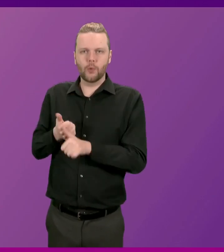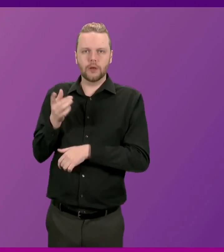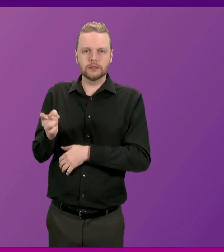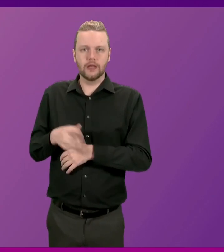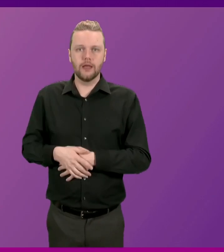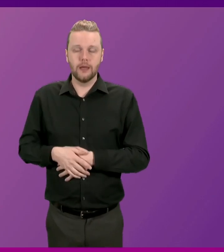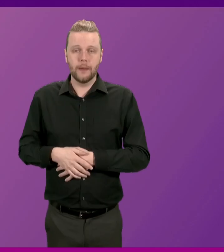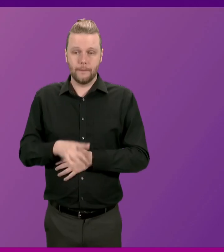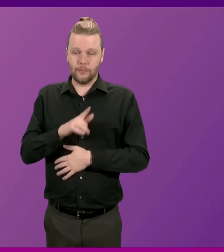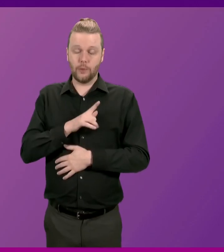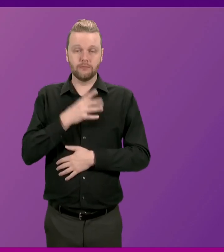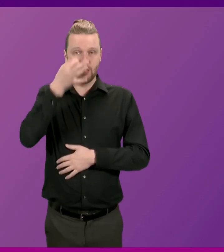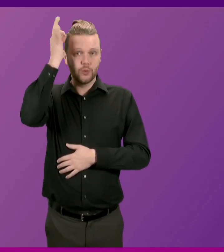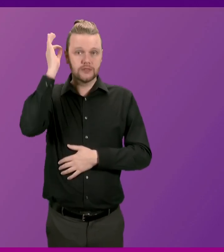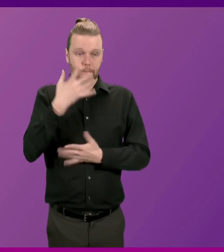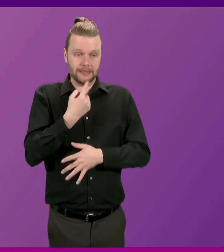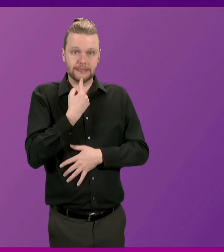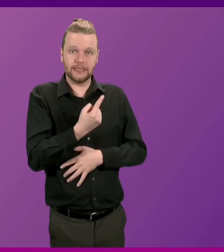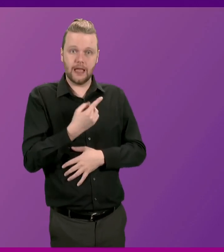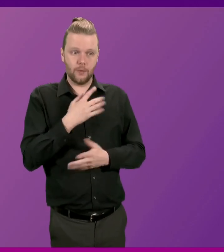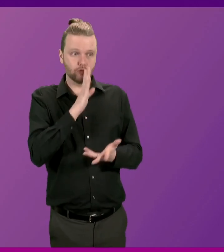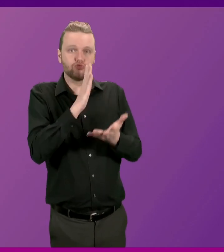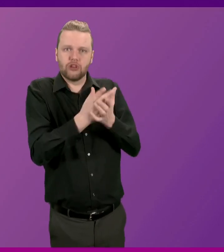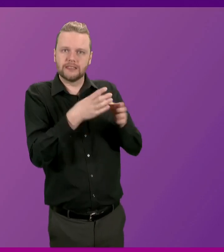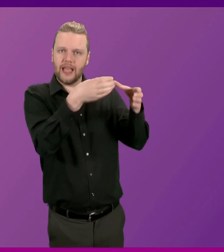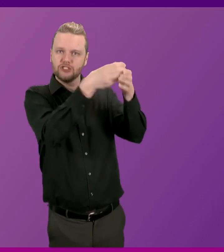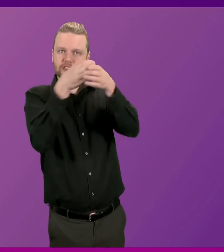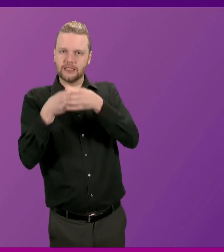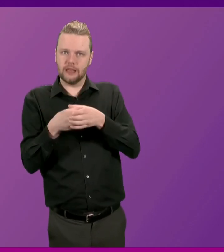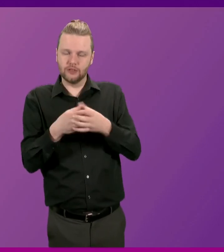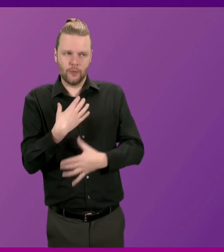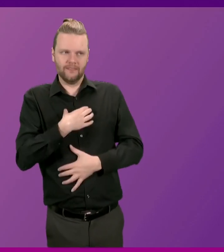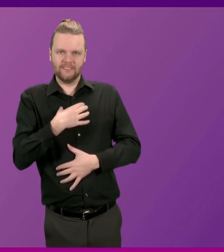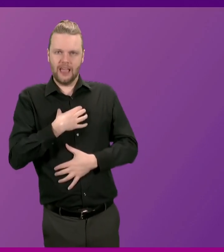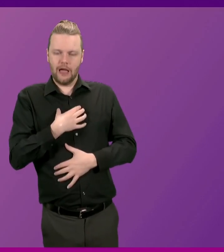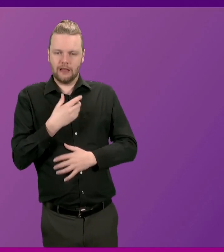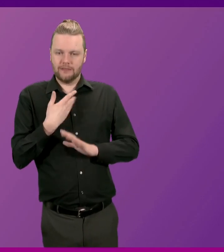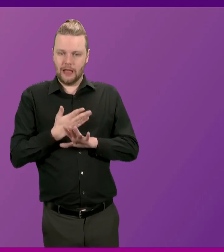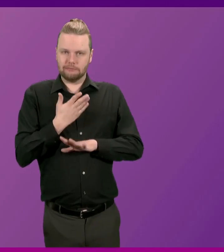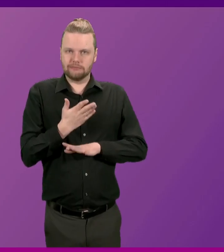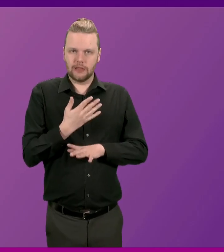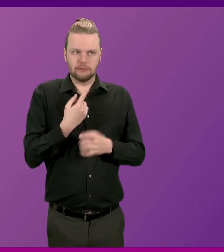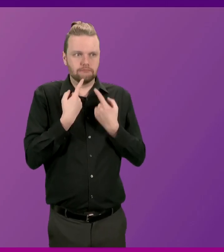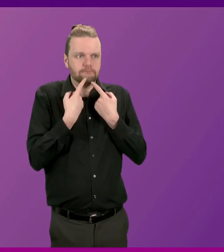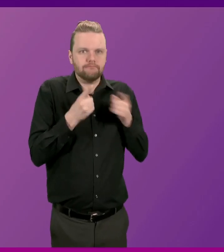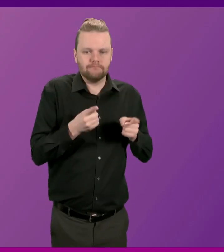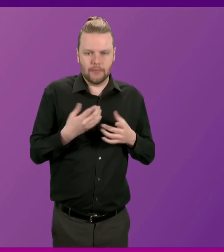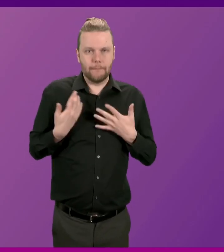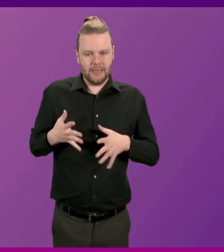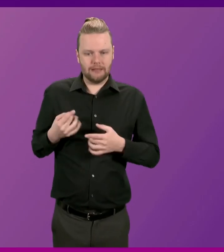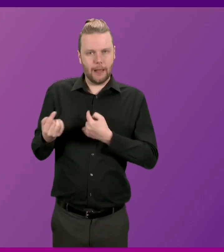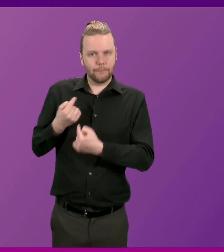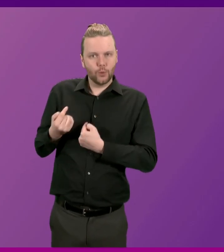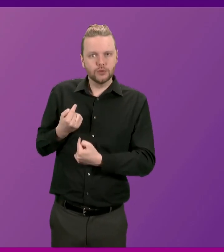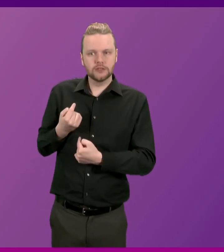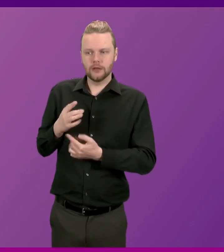down to what Lucy talked about in terms of the trust of agencies and the fear that if they talk about and disclose abuse, that their child would